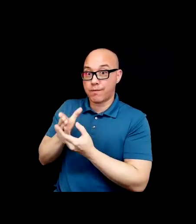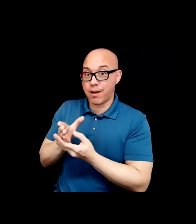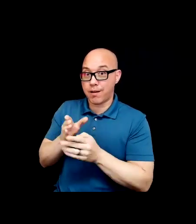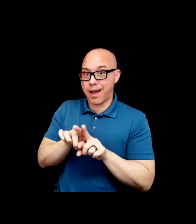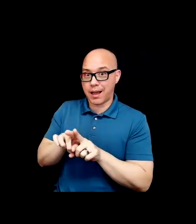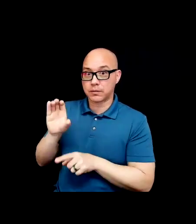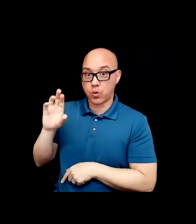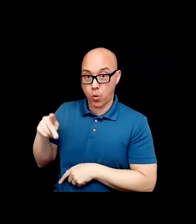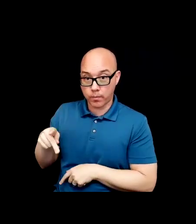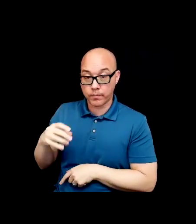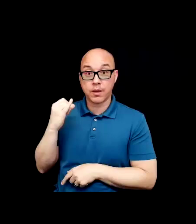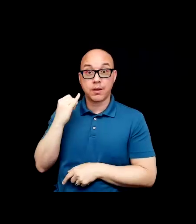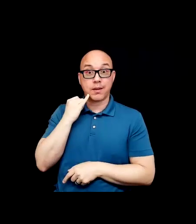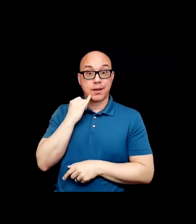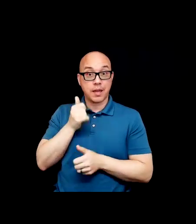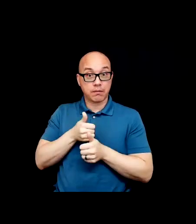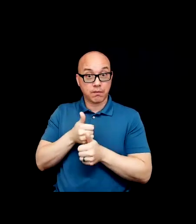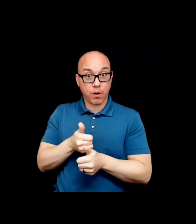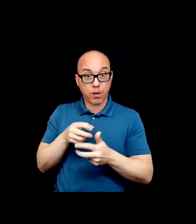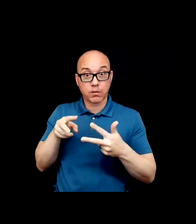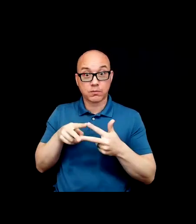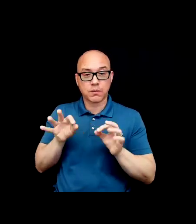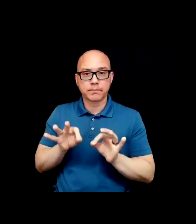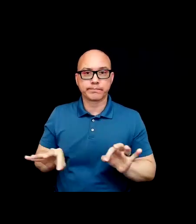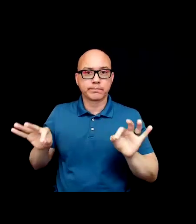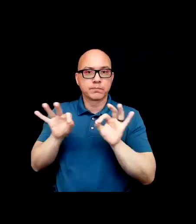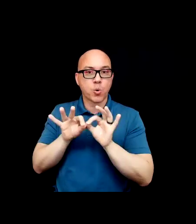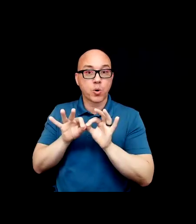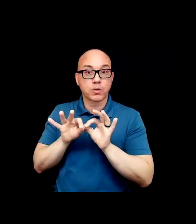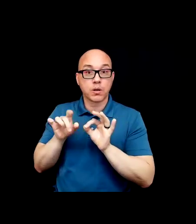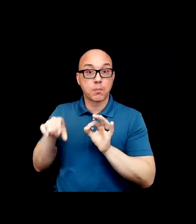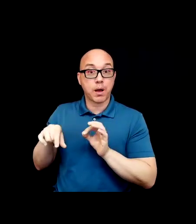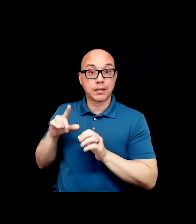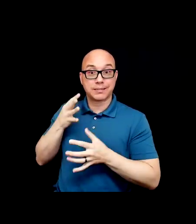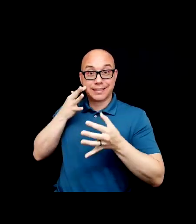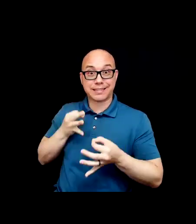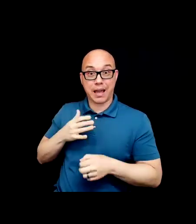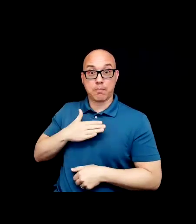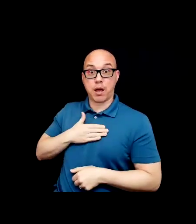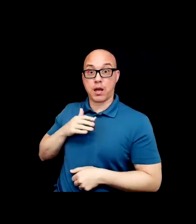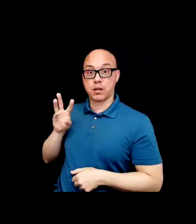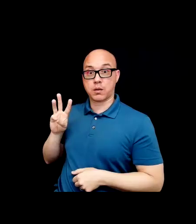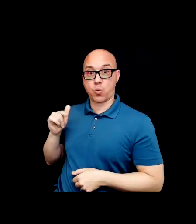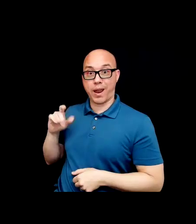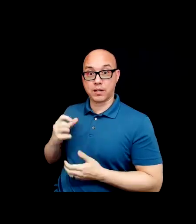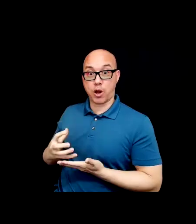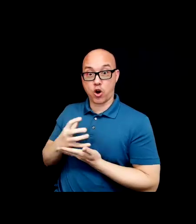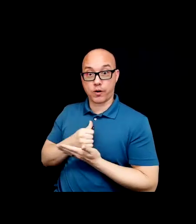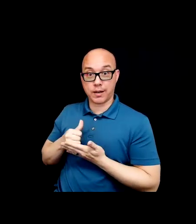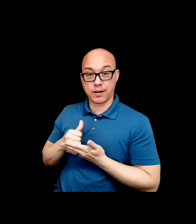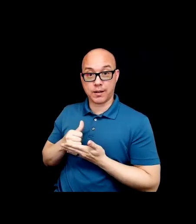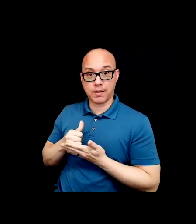that, it's really important that they set a wage that reflects their work activity, and even document